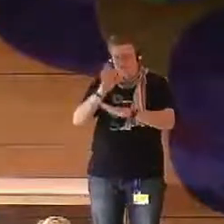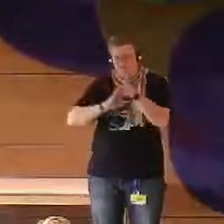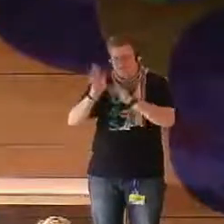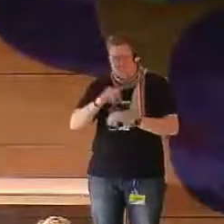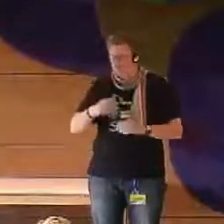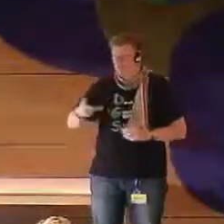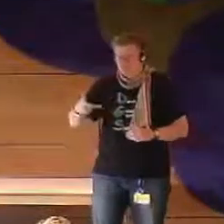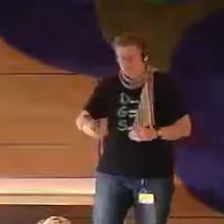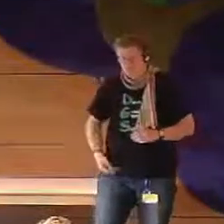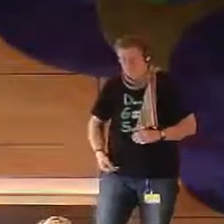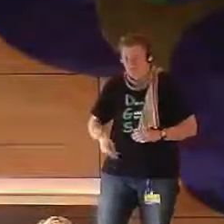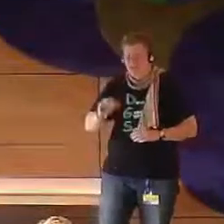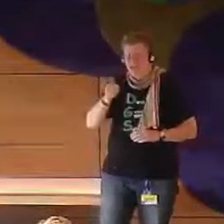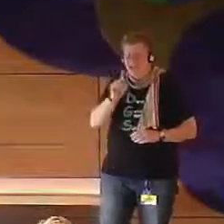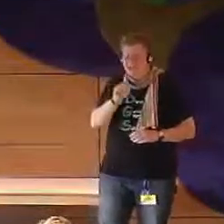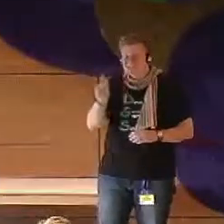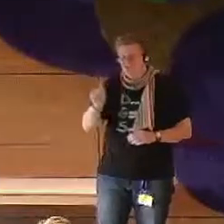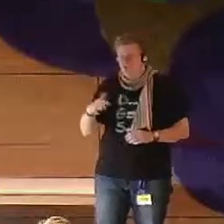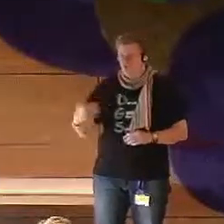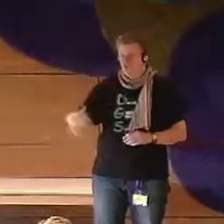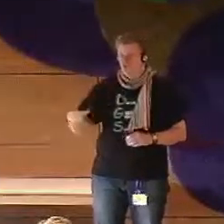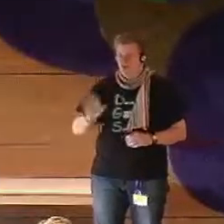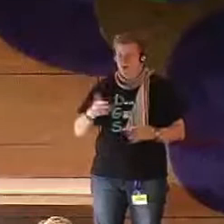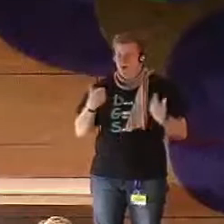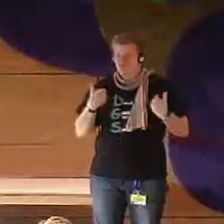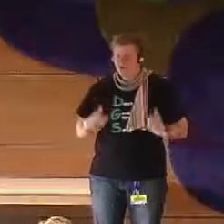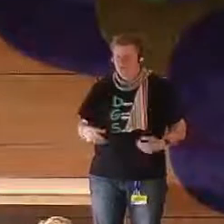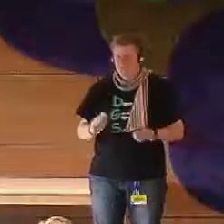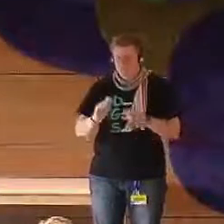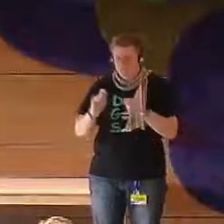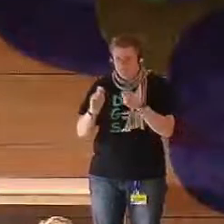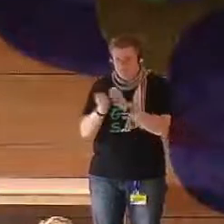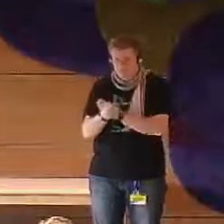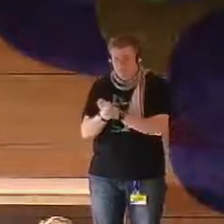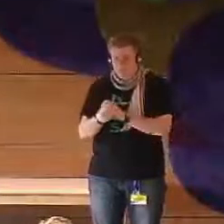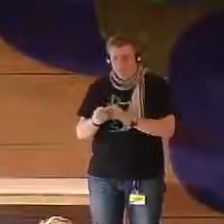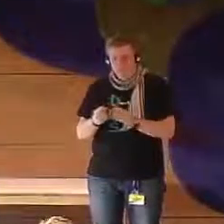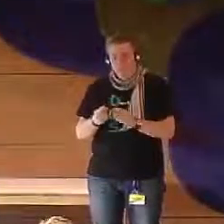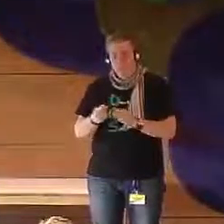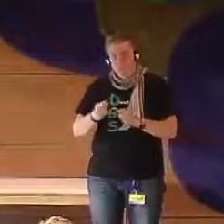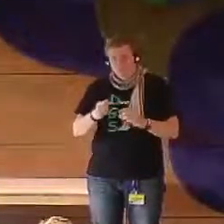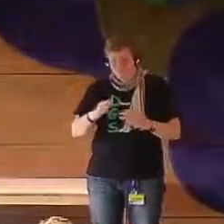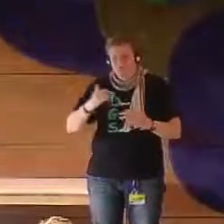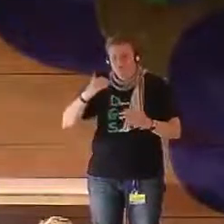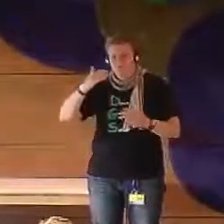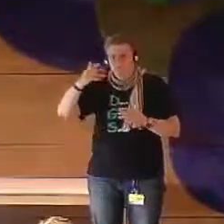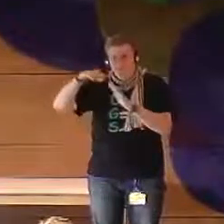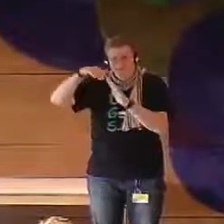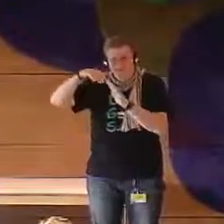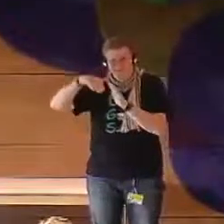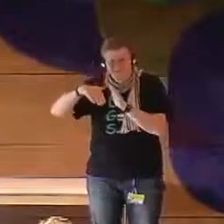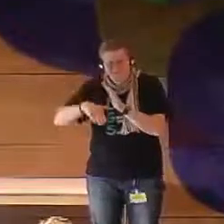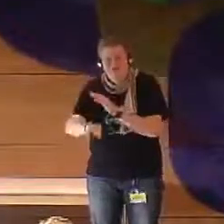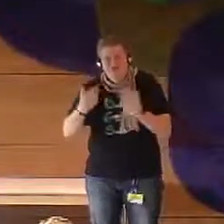change in behavior, and that gradually improves during the course. And that's got to have something to do with